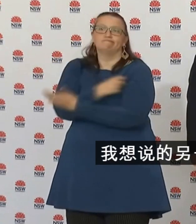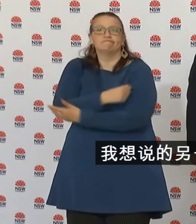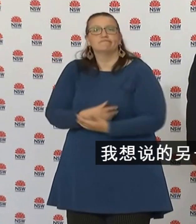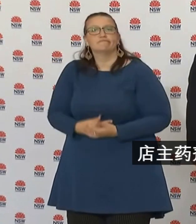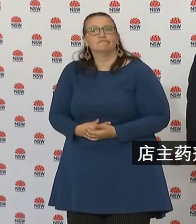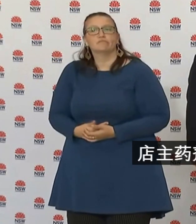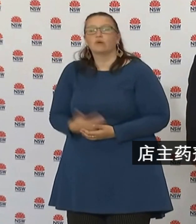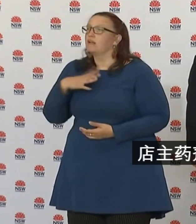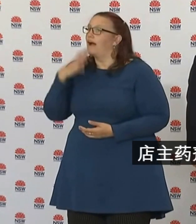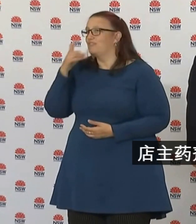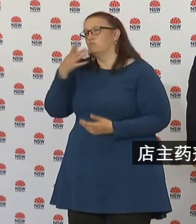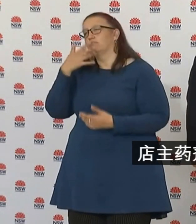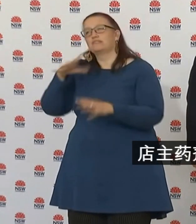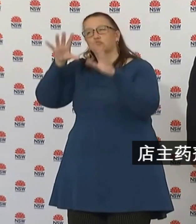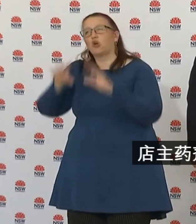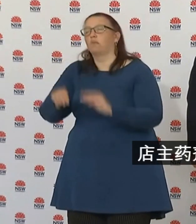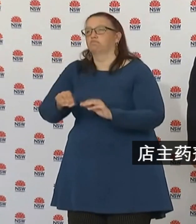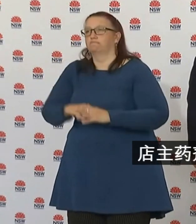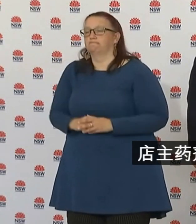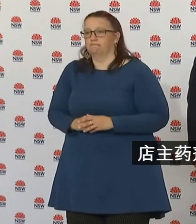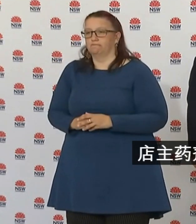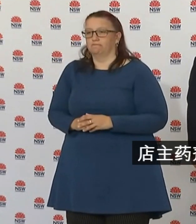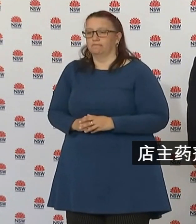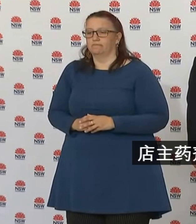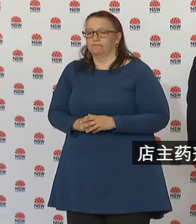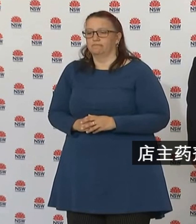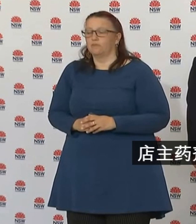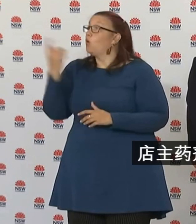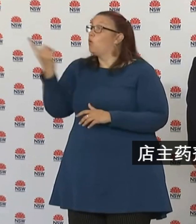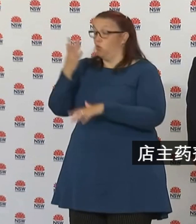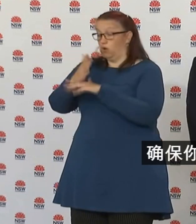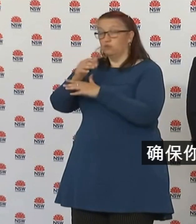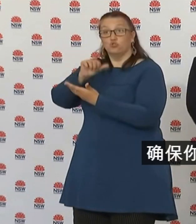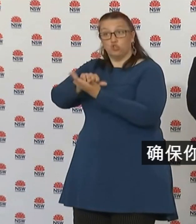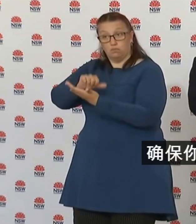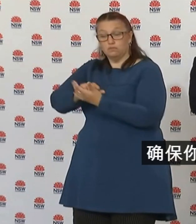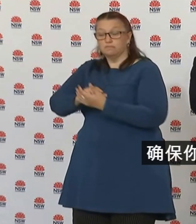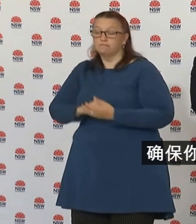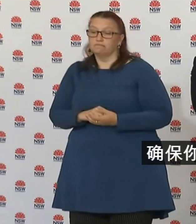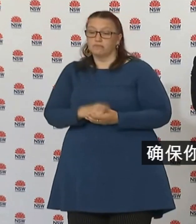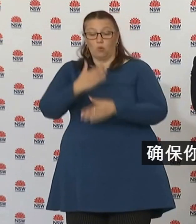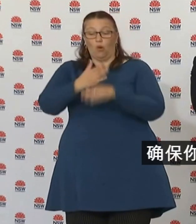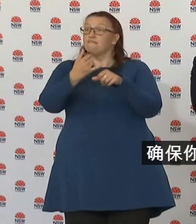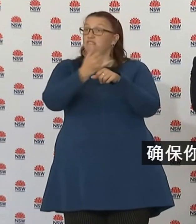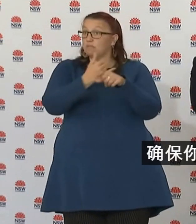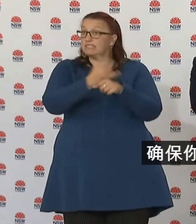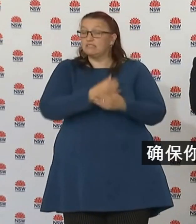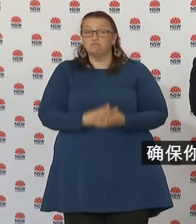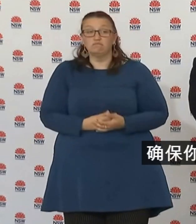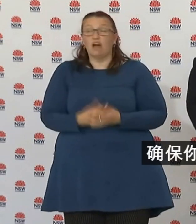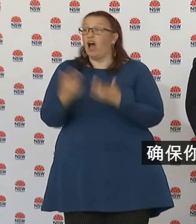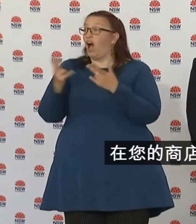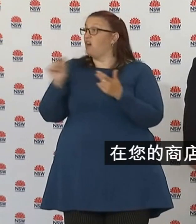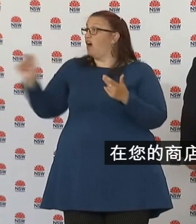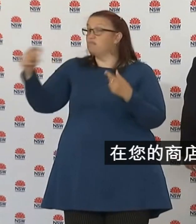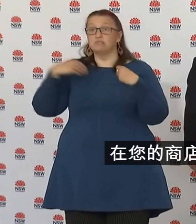urge all shopkeepers, pharmacists, we're working with pharmacies, to make sure that you've got processes to really minimise the